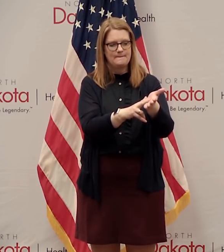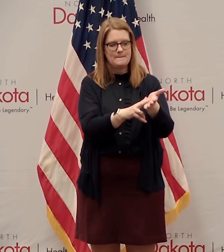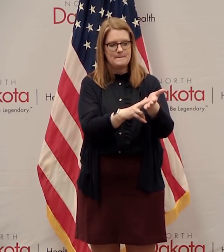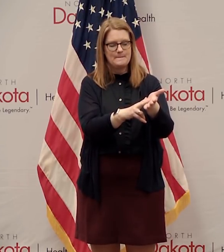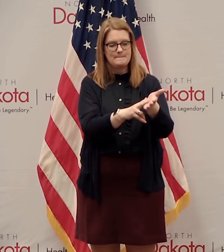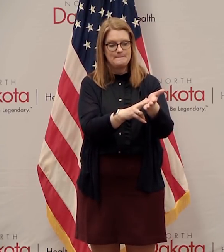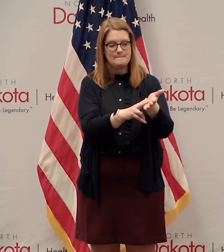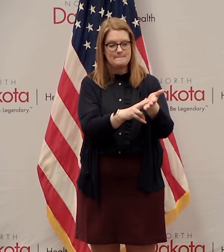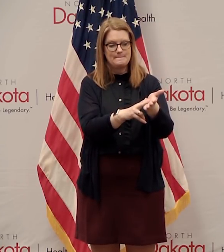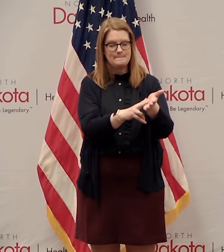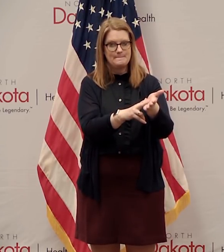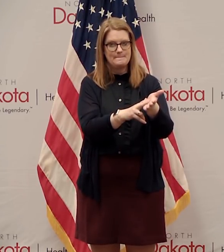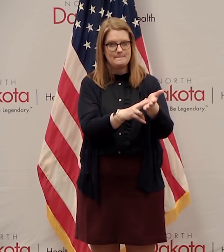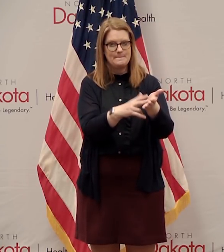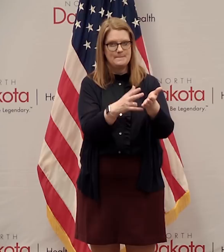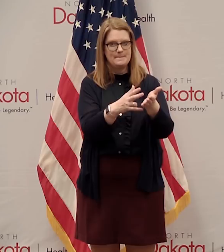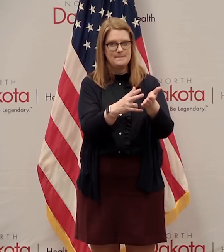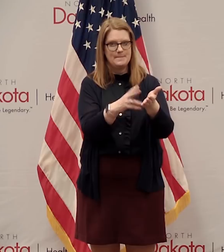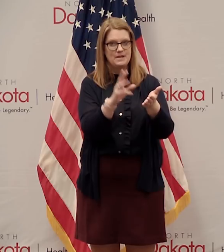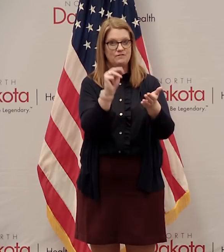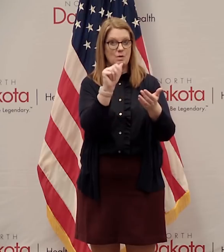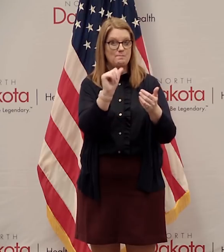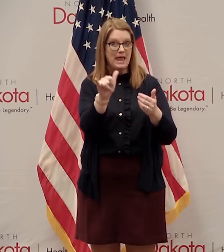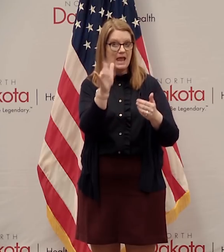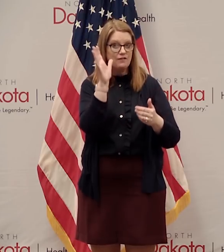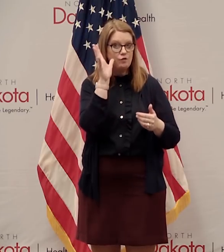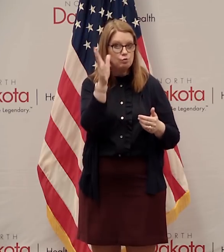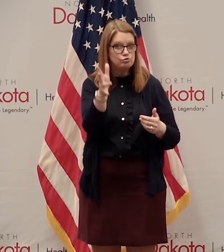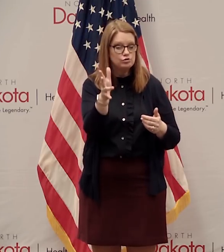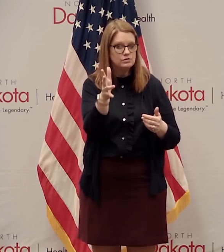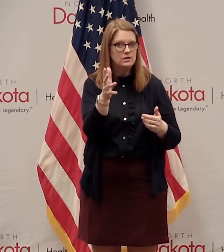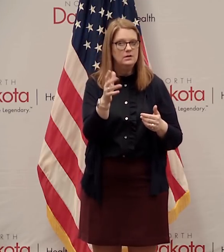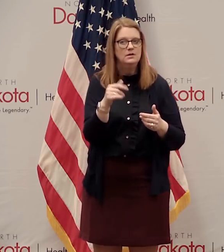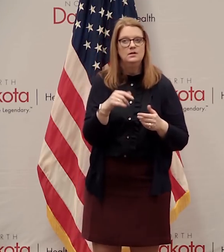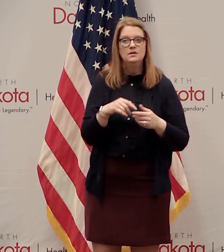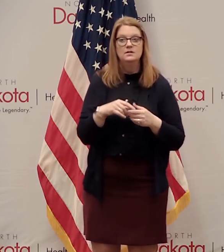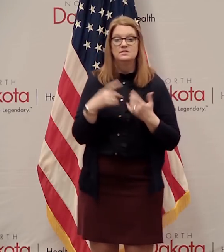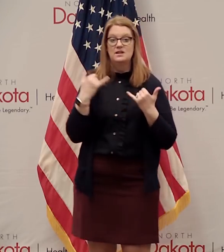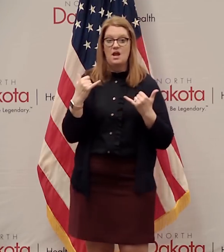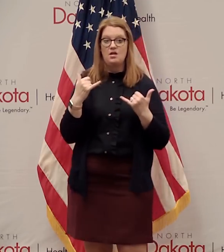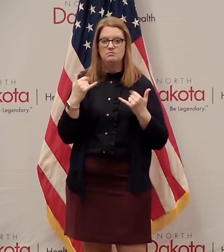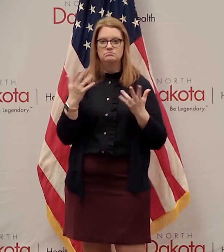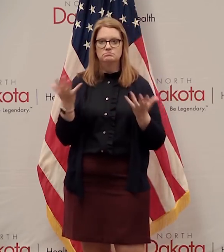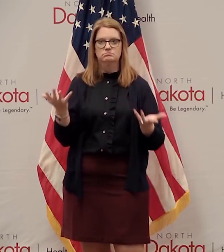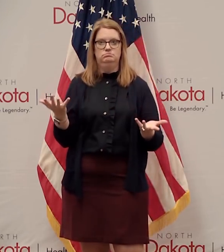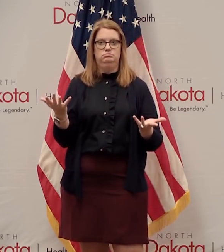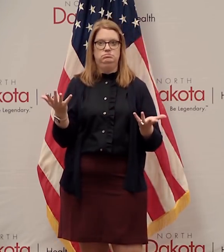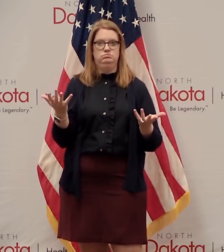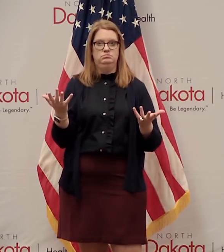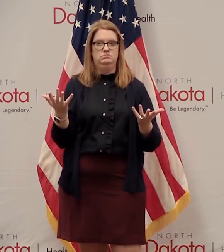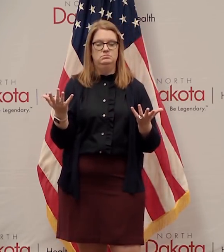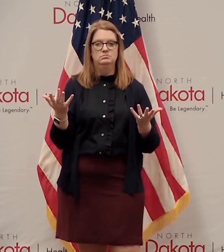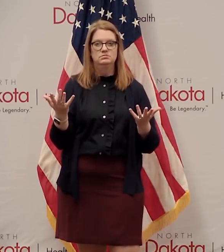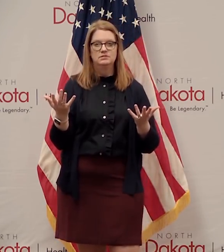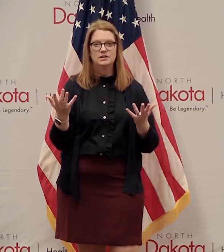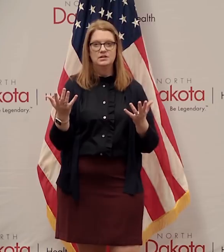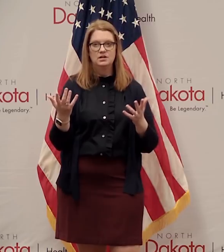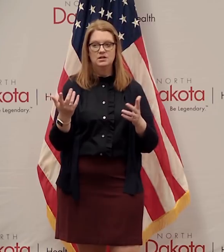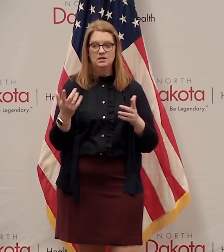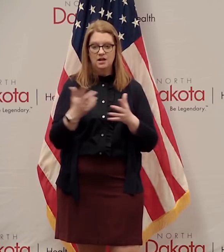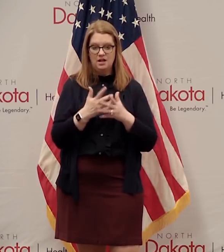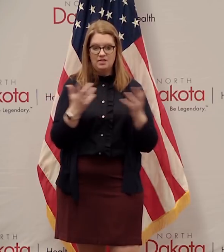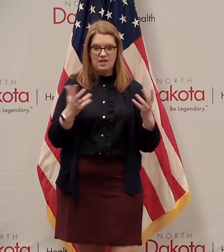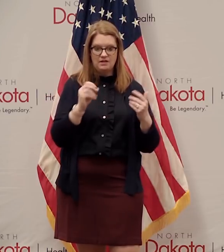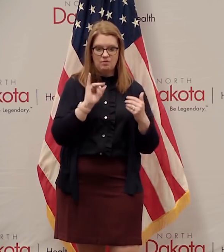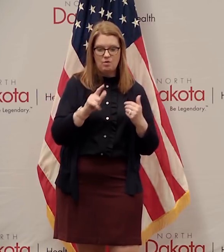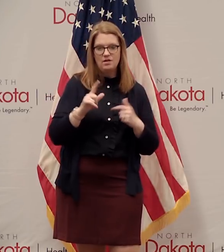the contracts for May futures. And so people that had no place, that physically were long oil and had no place to